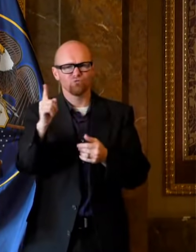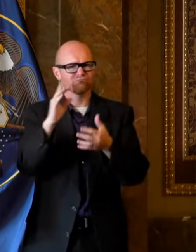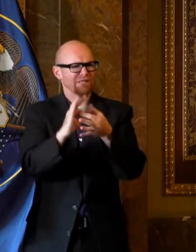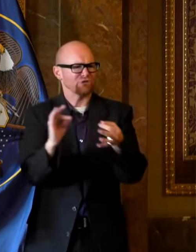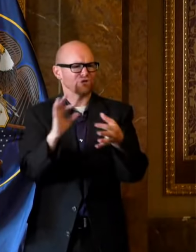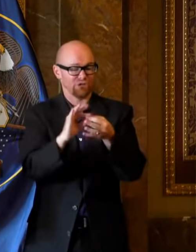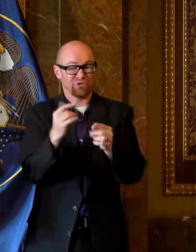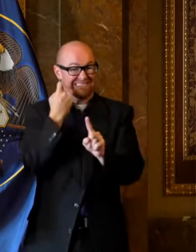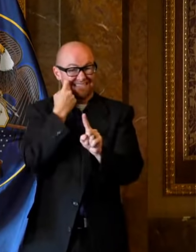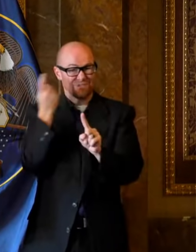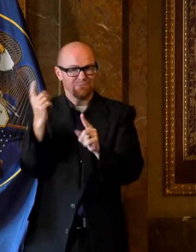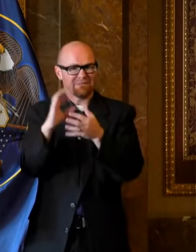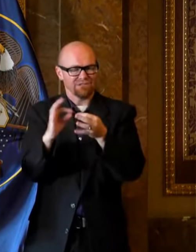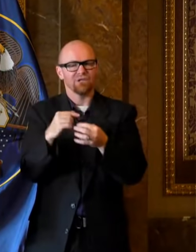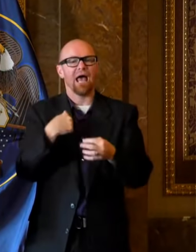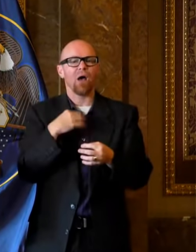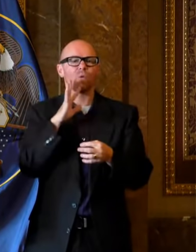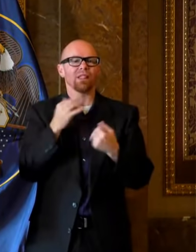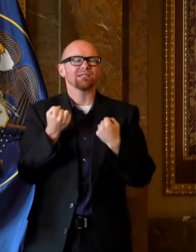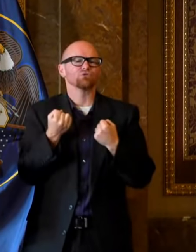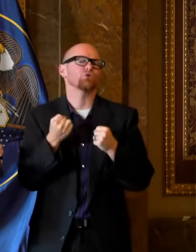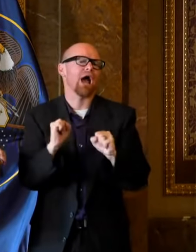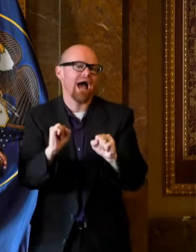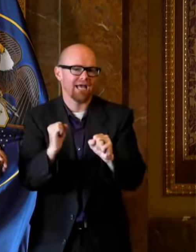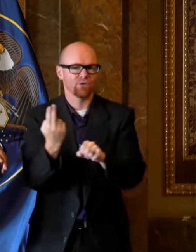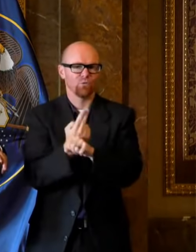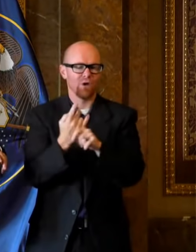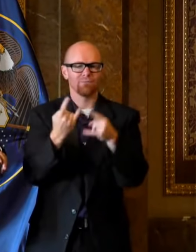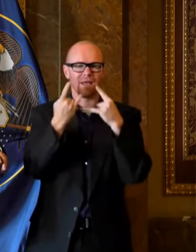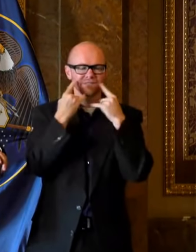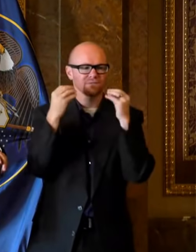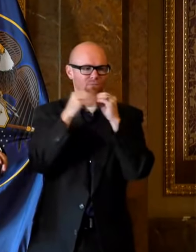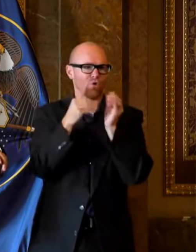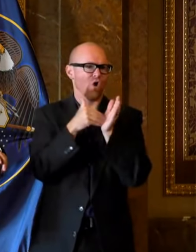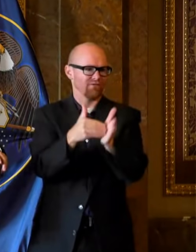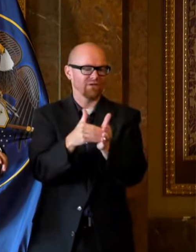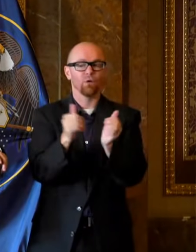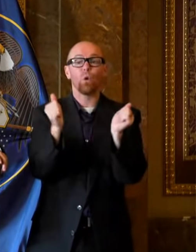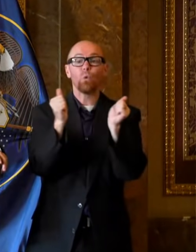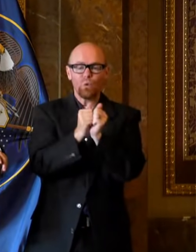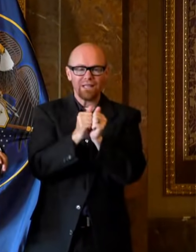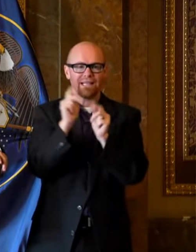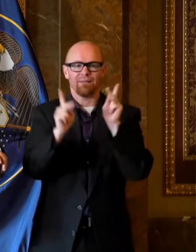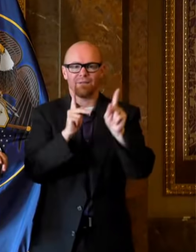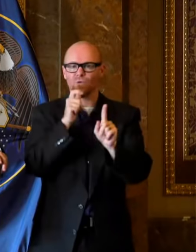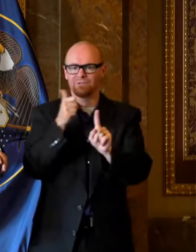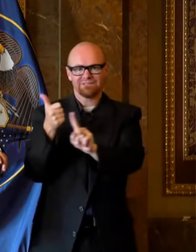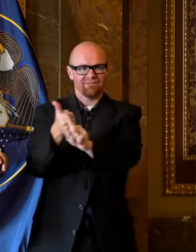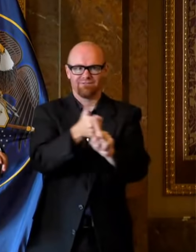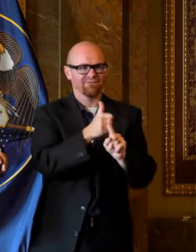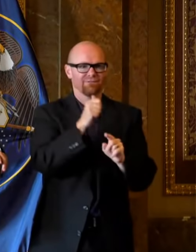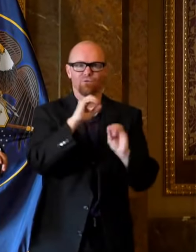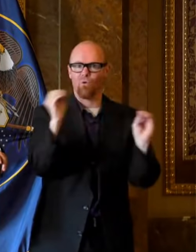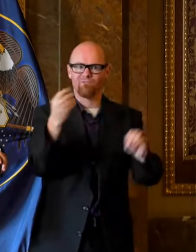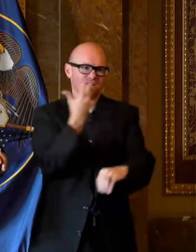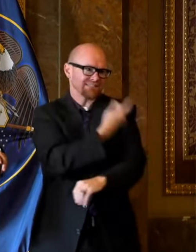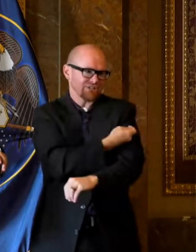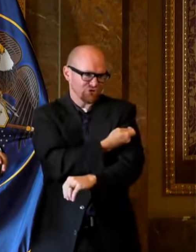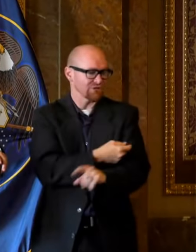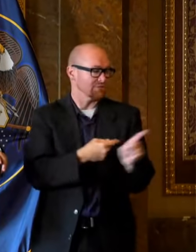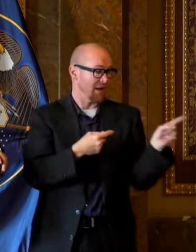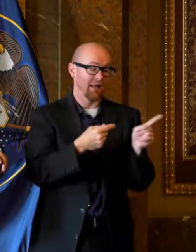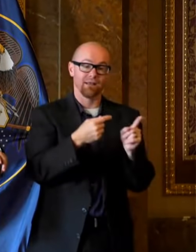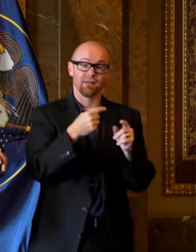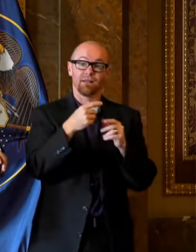you yourself have just said you're going to try to wear masks more often when you're in front of unvaccinated people or immunocompromised. And yet we have our hospital leaders calling